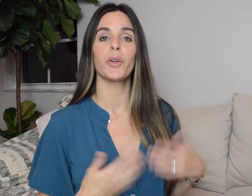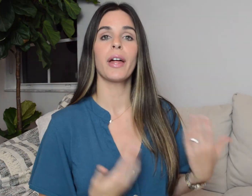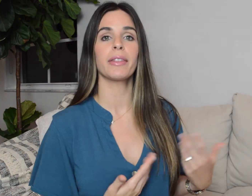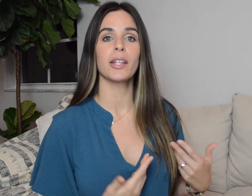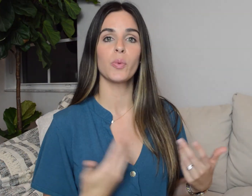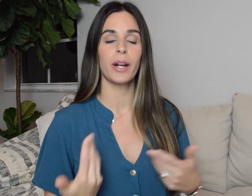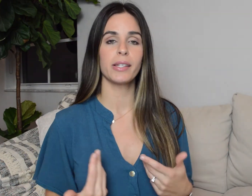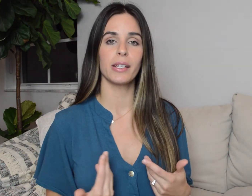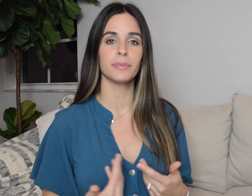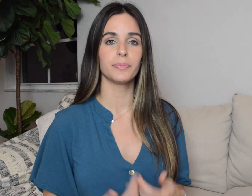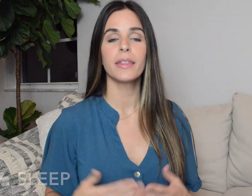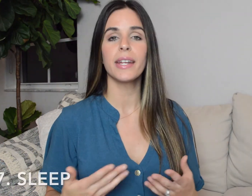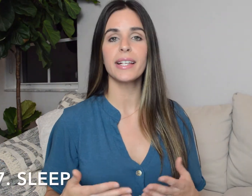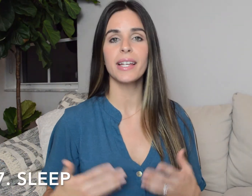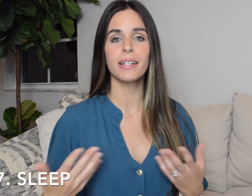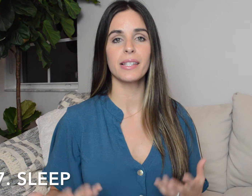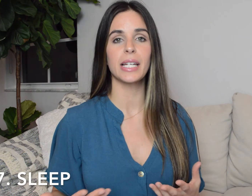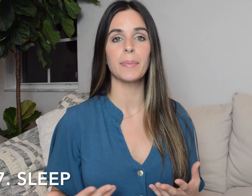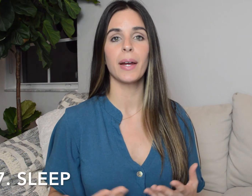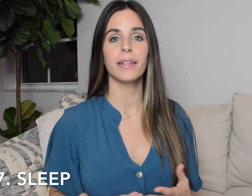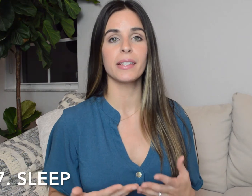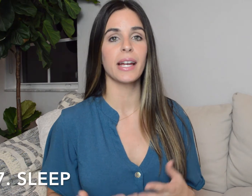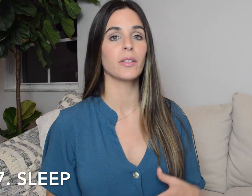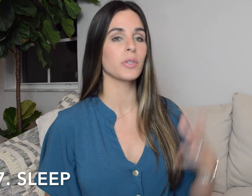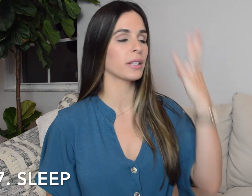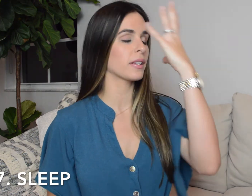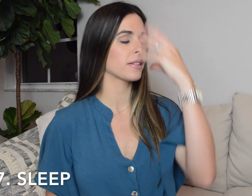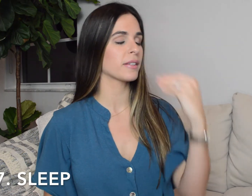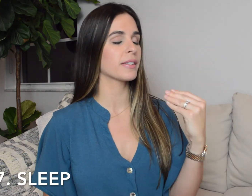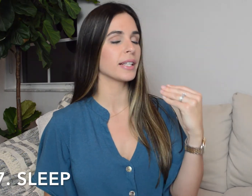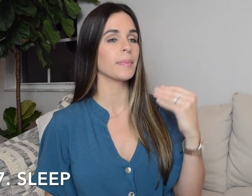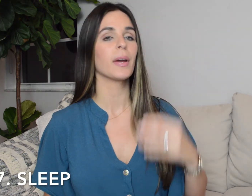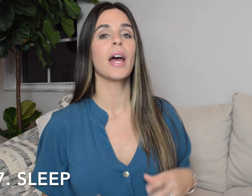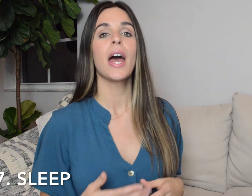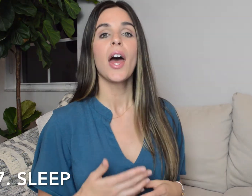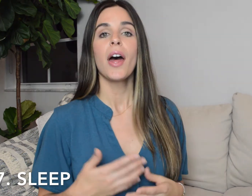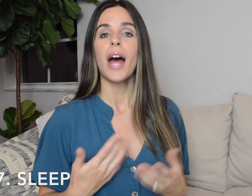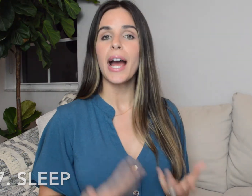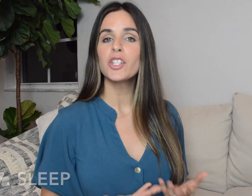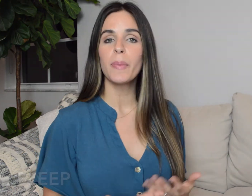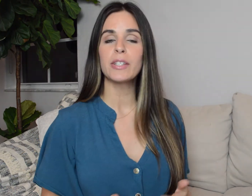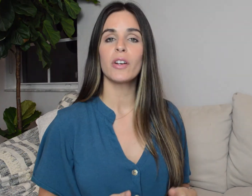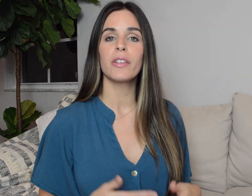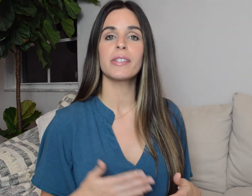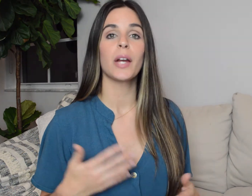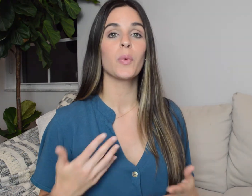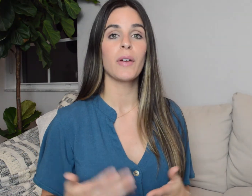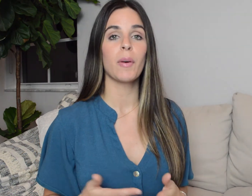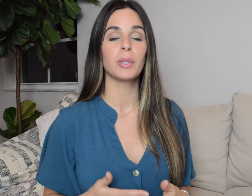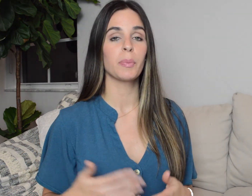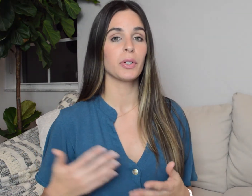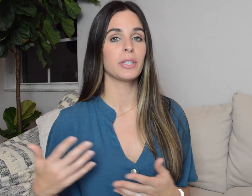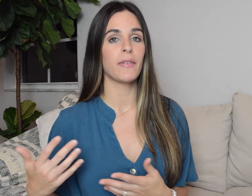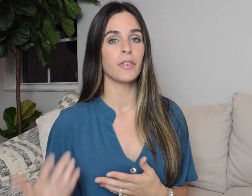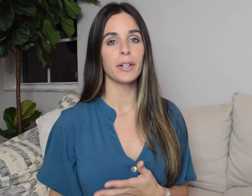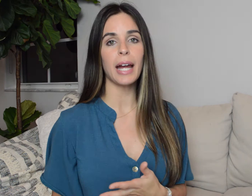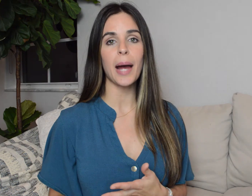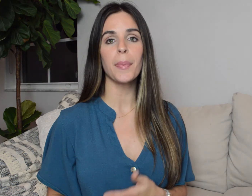that that's what I did. The next sign is sleep, and the sign goes like this, sleep. I show my daughter this sign whenever I'm going to put her down for a nap,